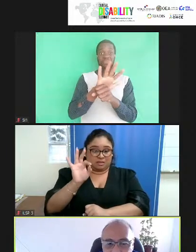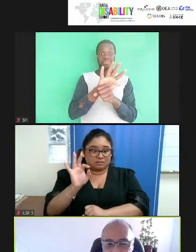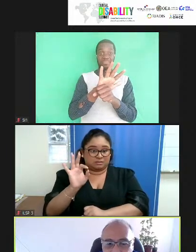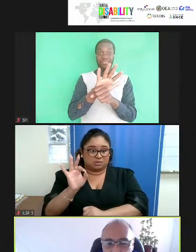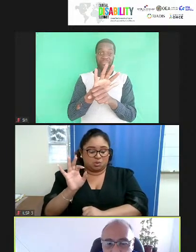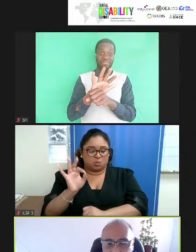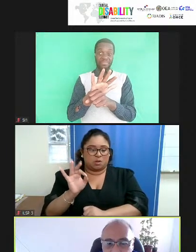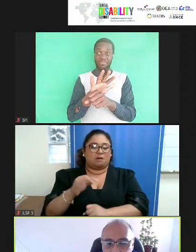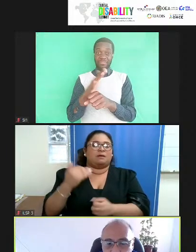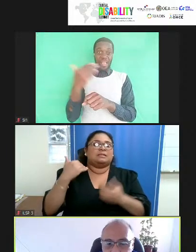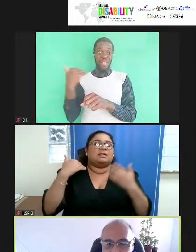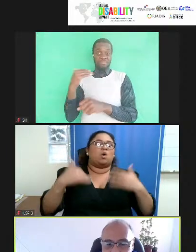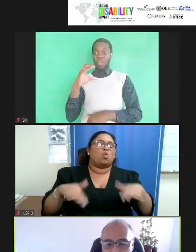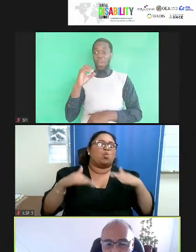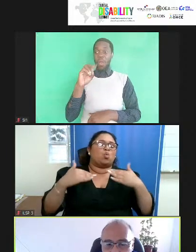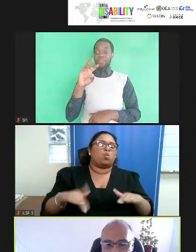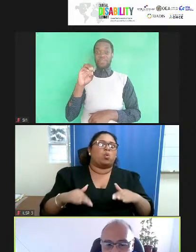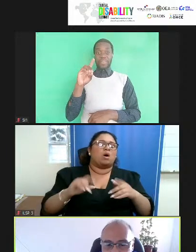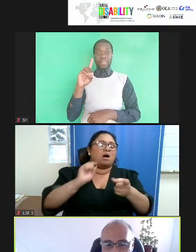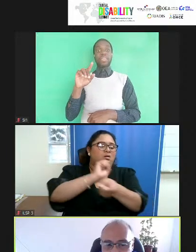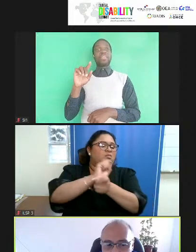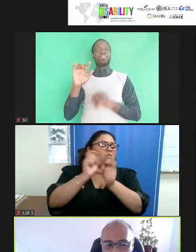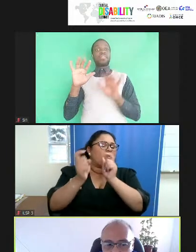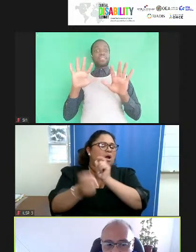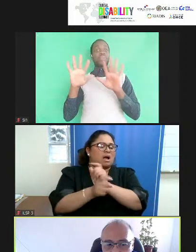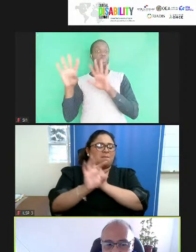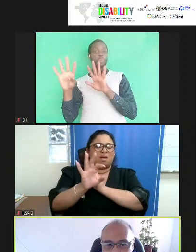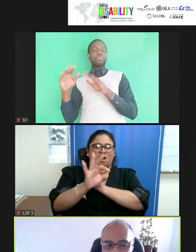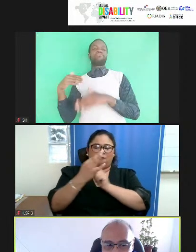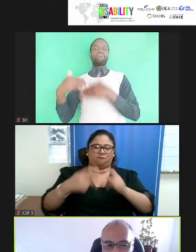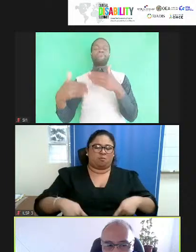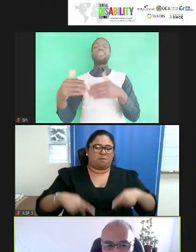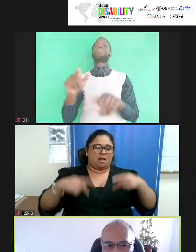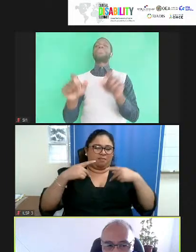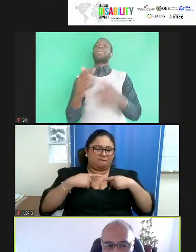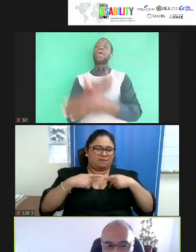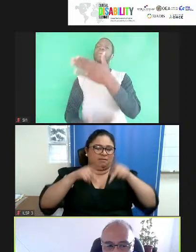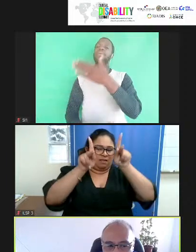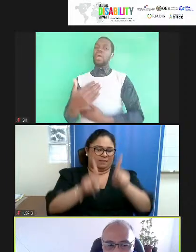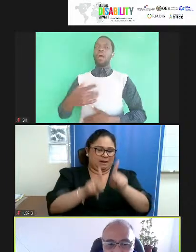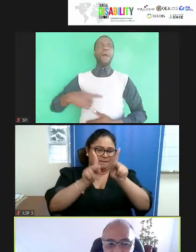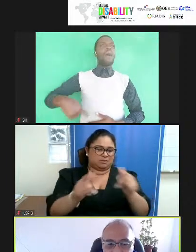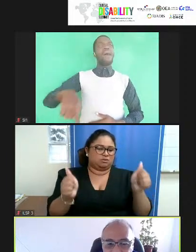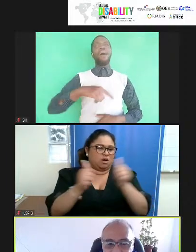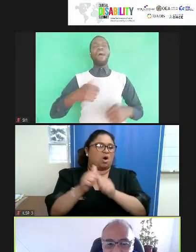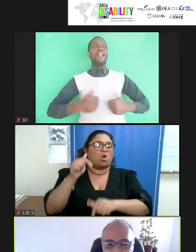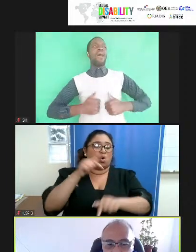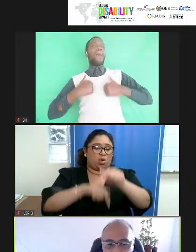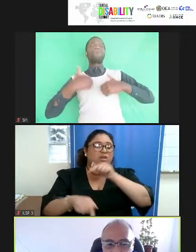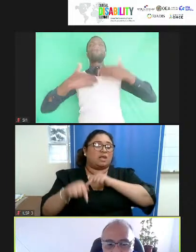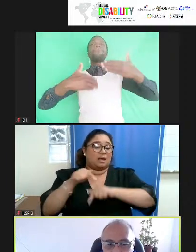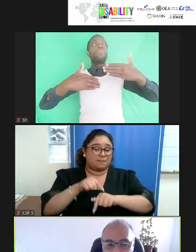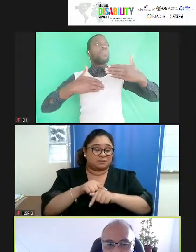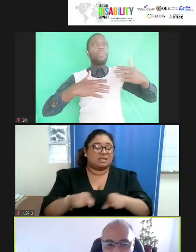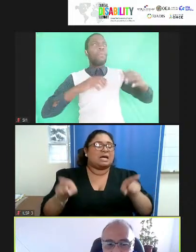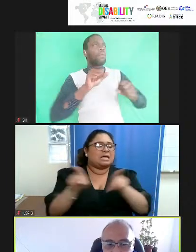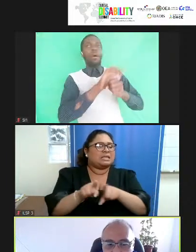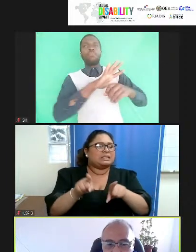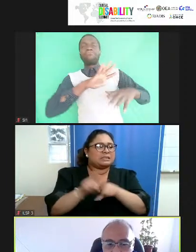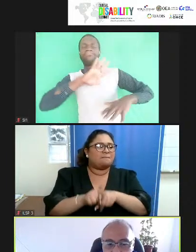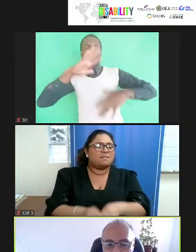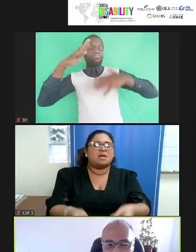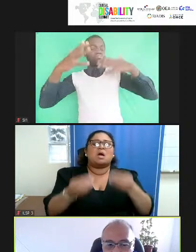and the cov19 pandemic has changed the lifestyle of persons with